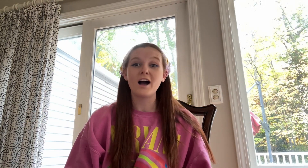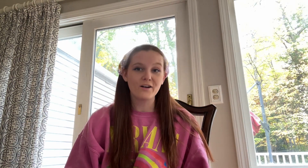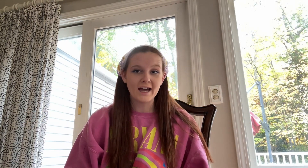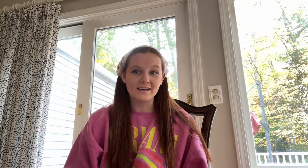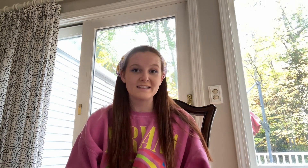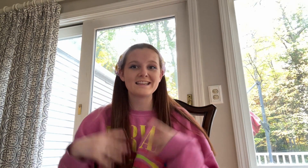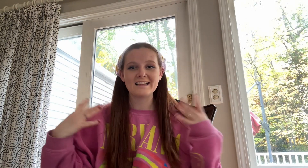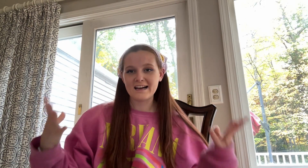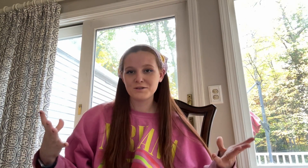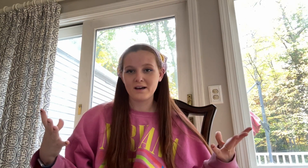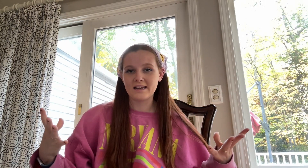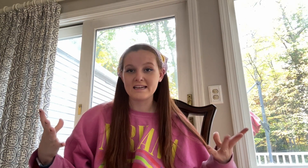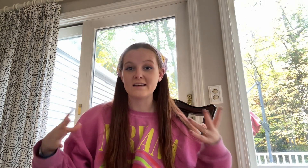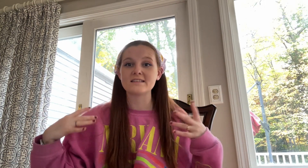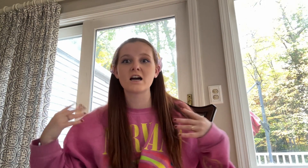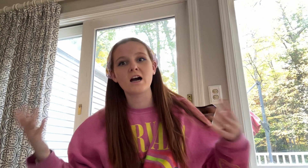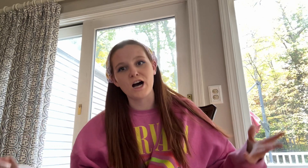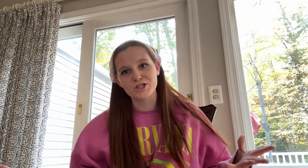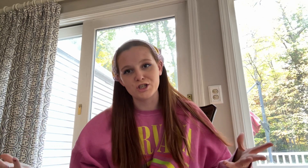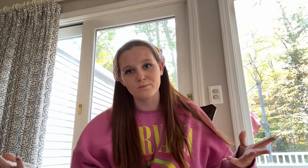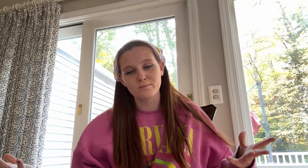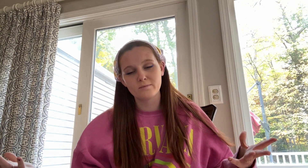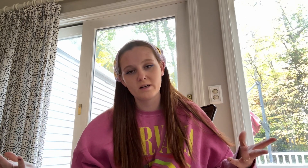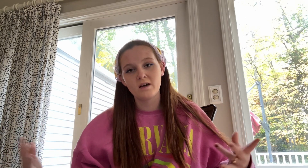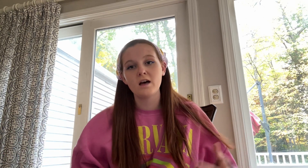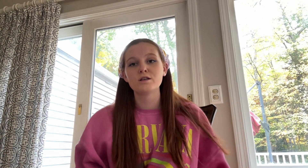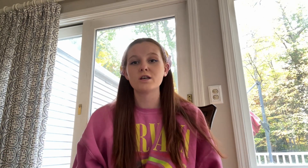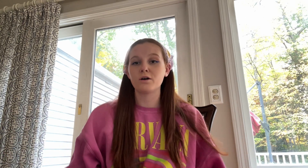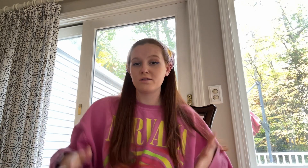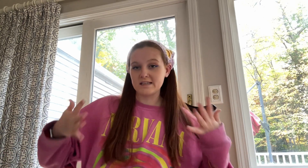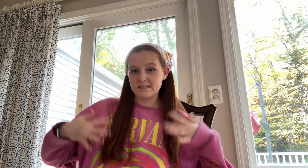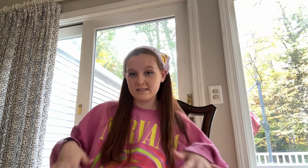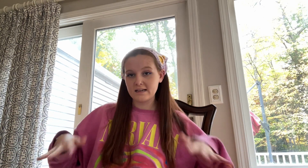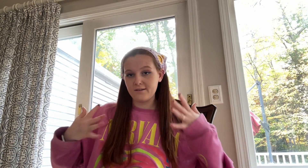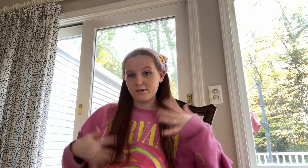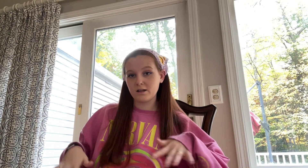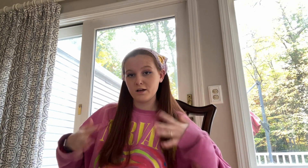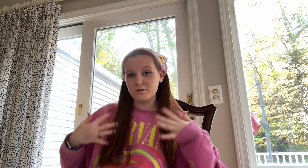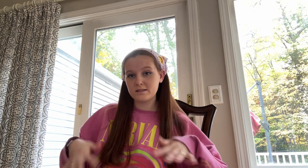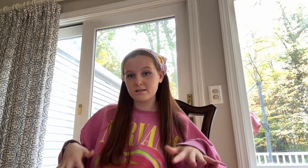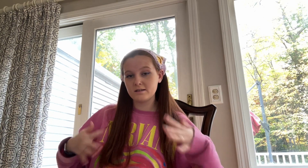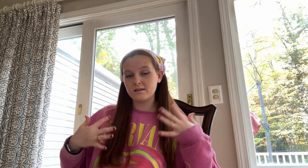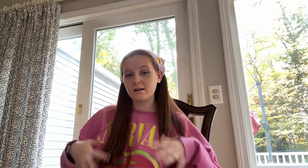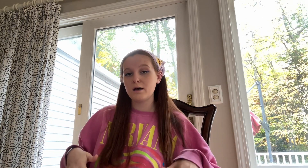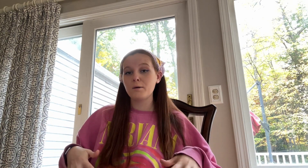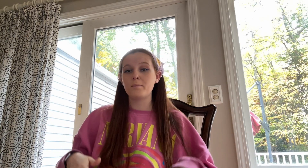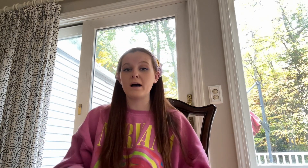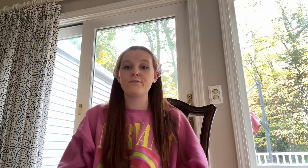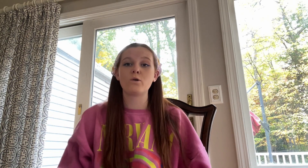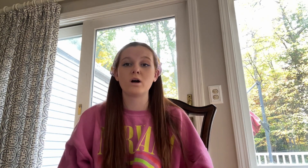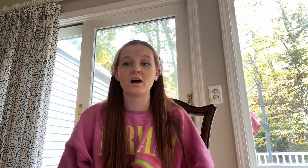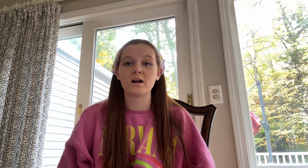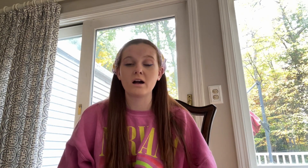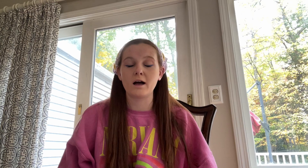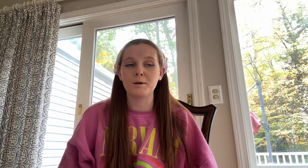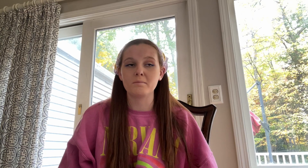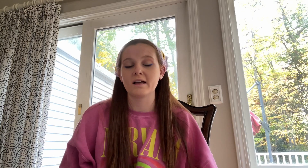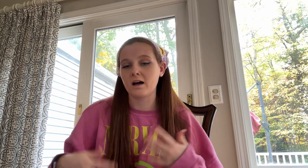Okay, the last one is costume. So this is a sign for clothes, but for like a